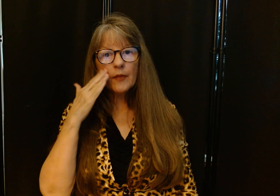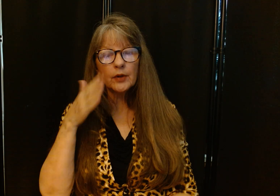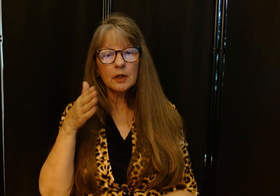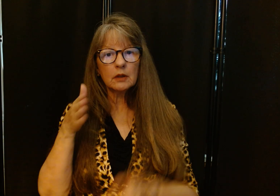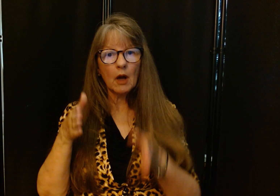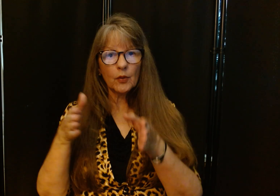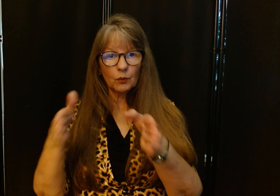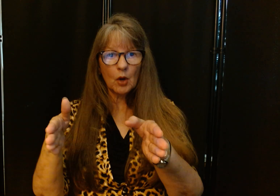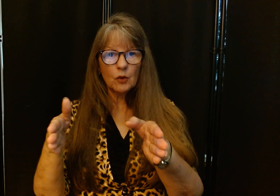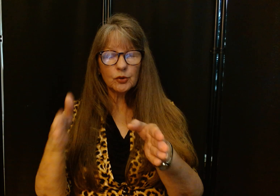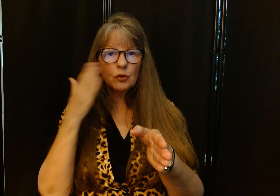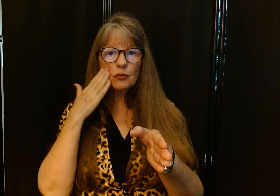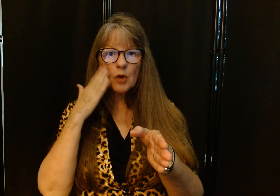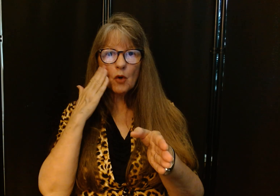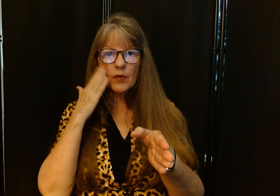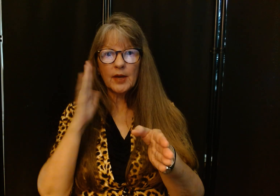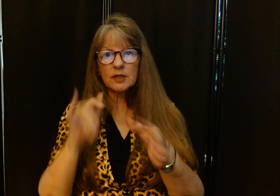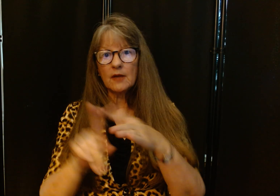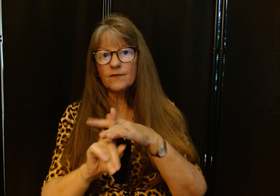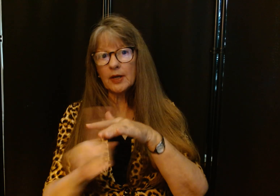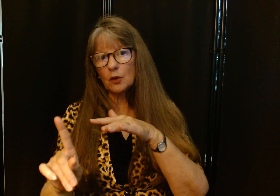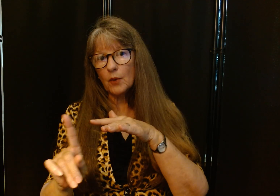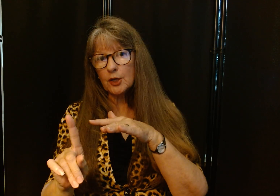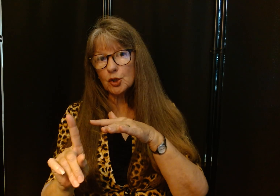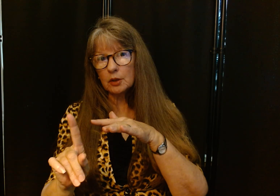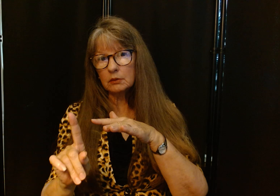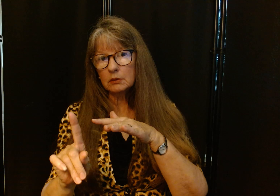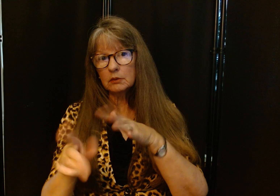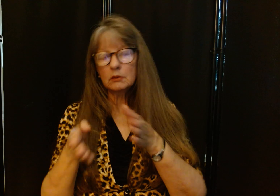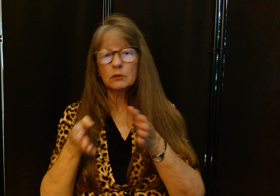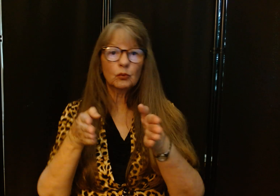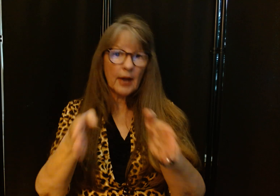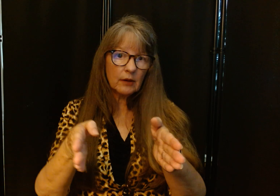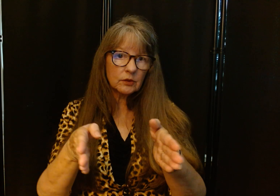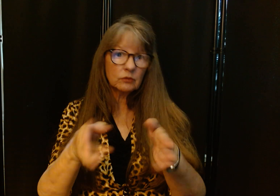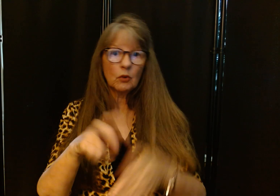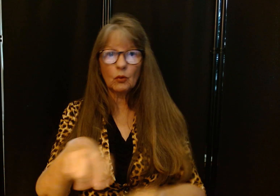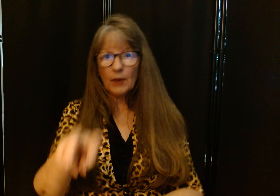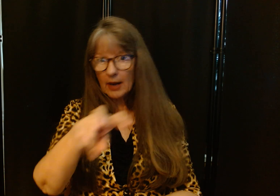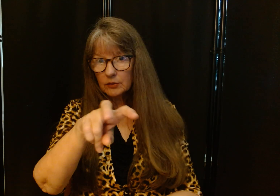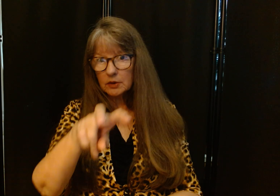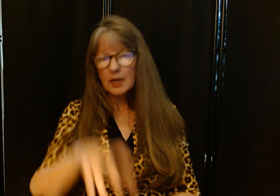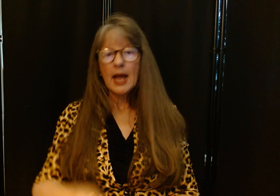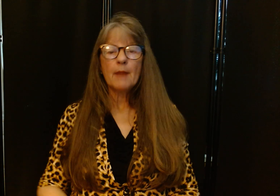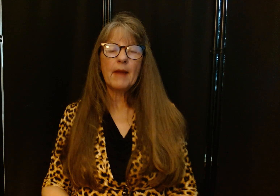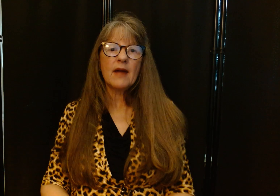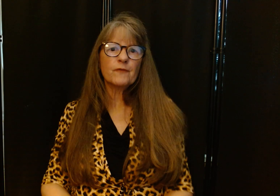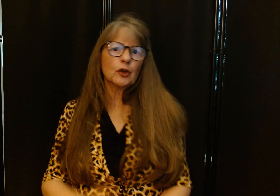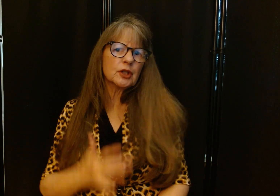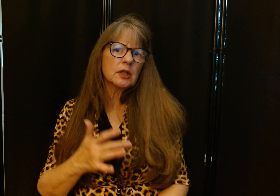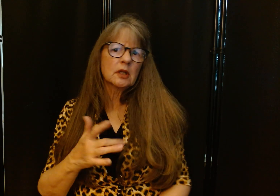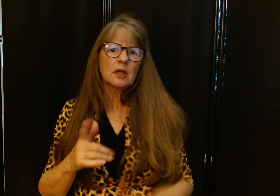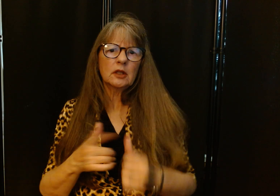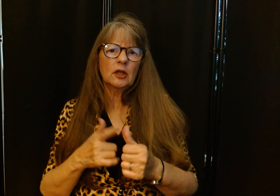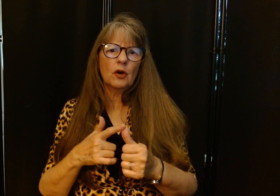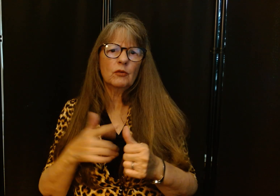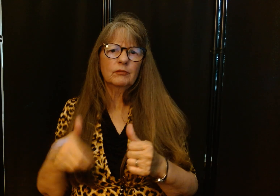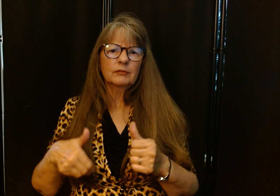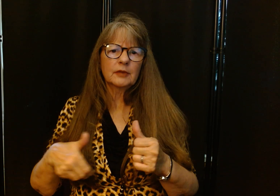the road, so you know that that's an evacuation route or route. My first, you know, gut